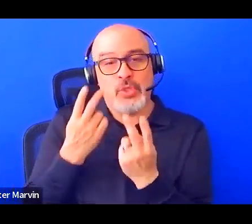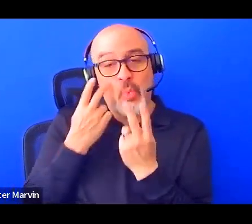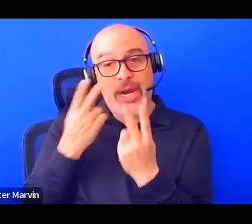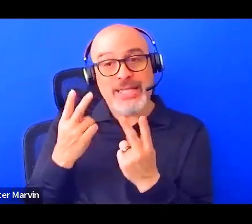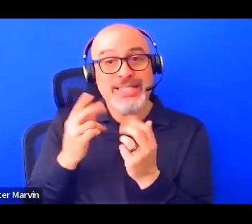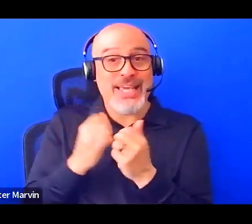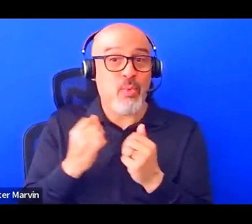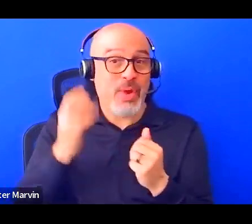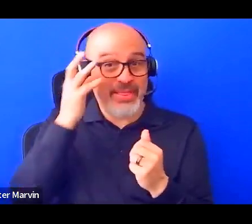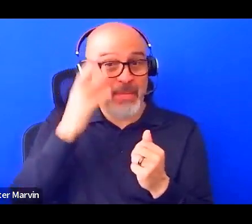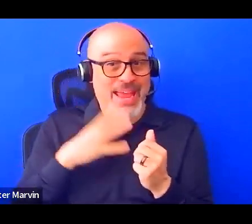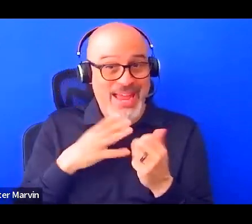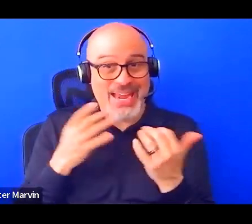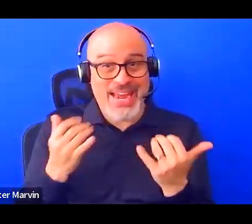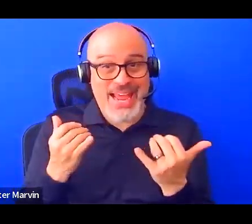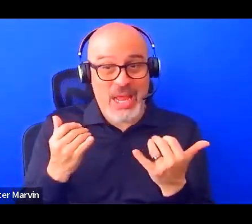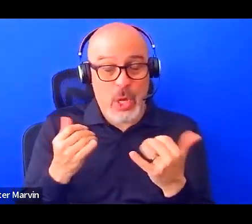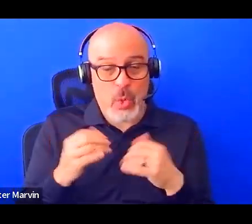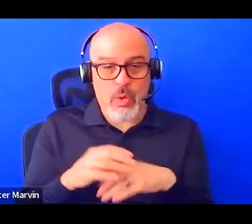guy.